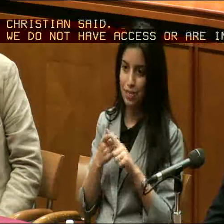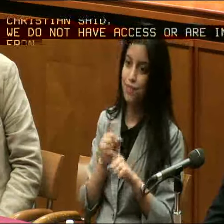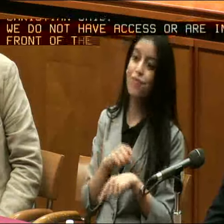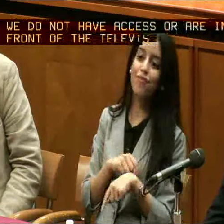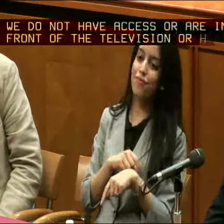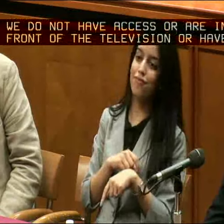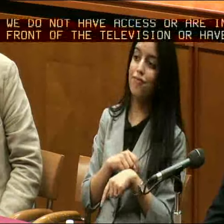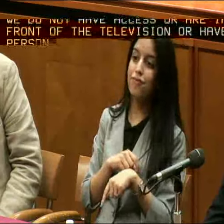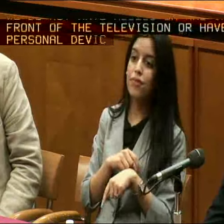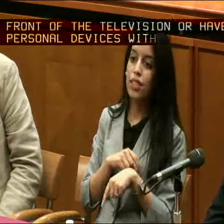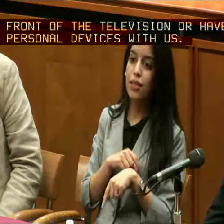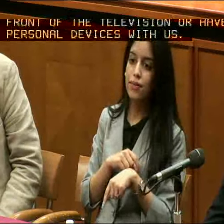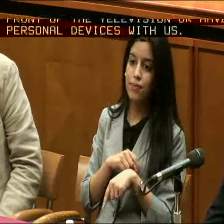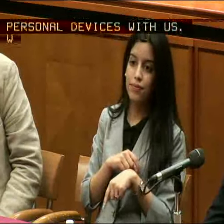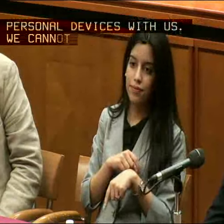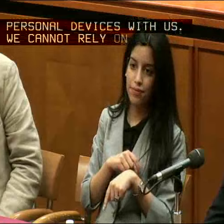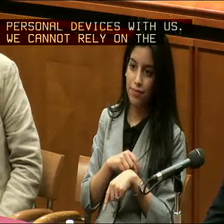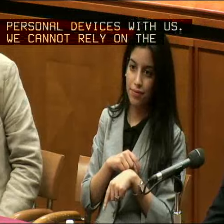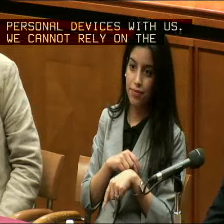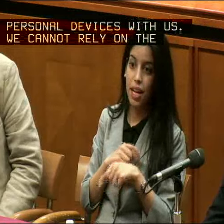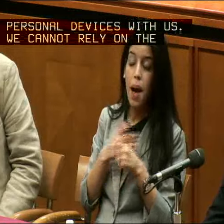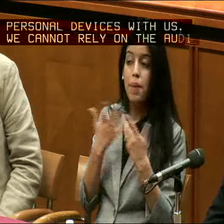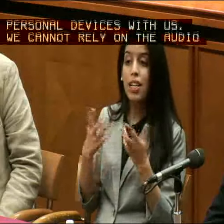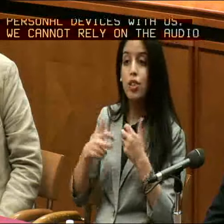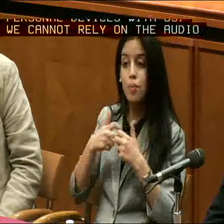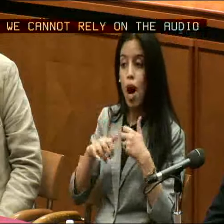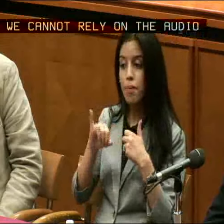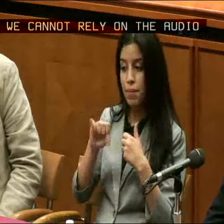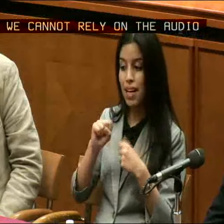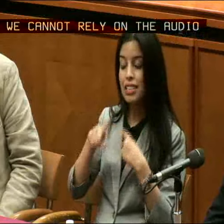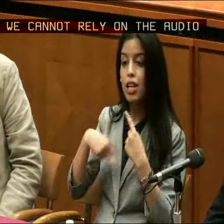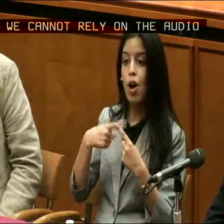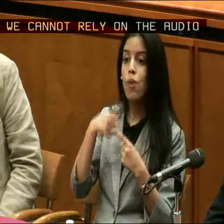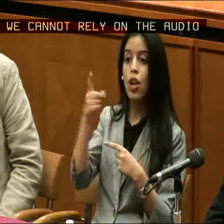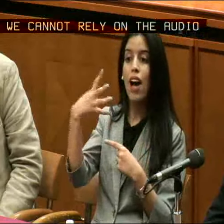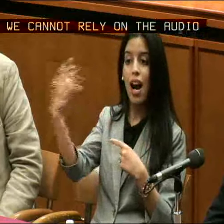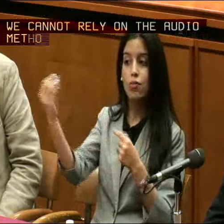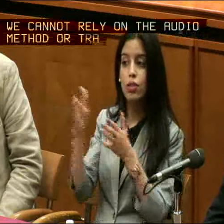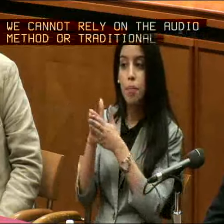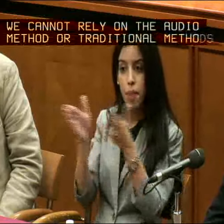visual information. In another personal example, I have a friend who is deaf